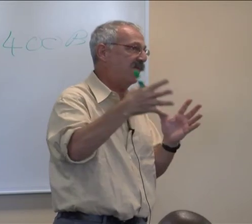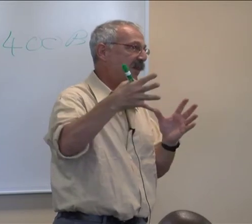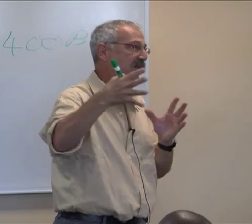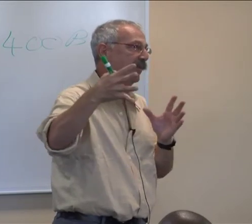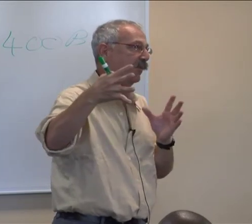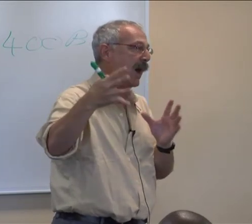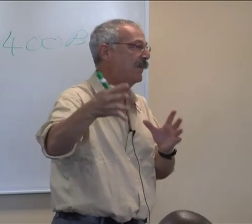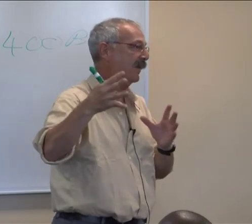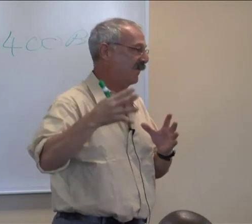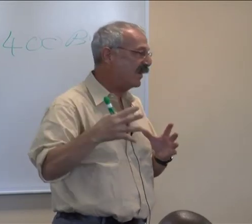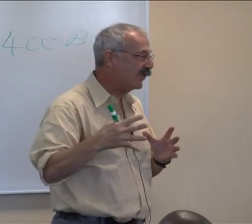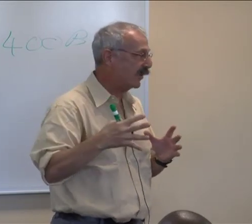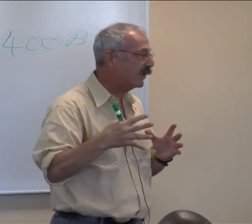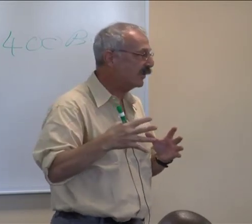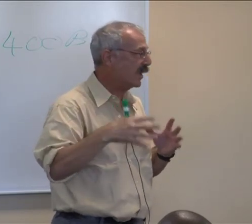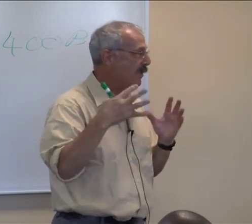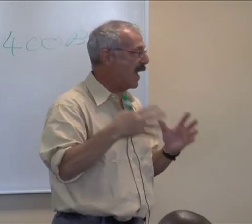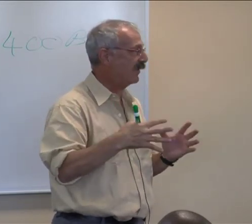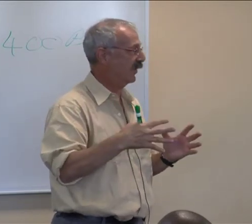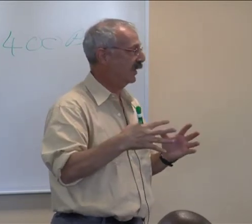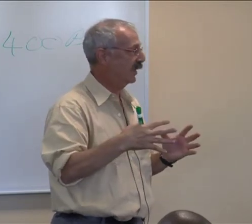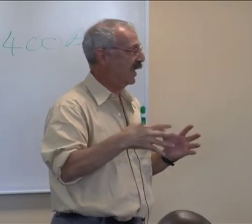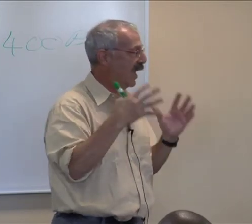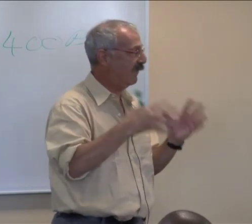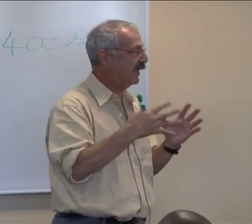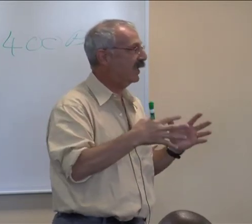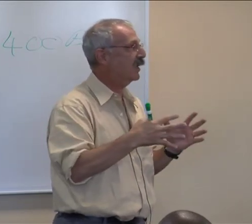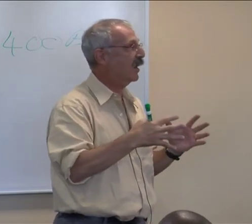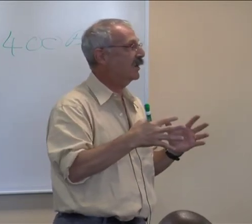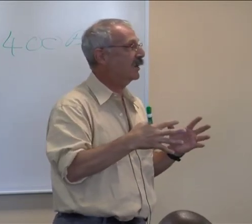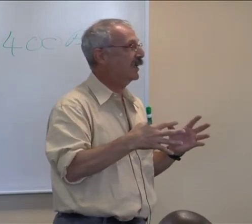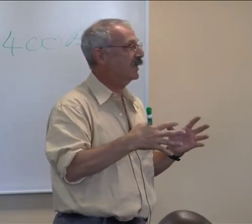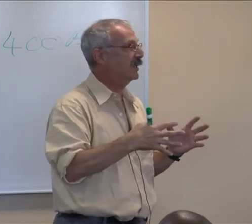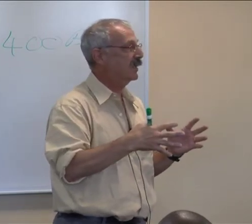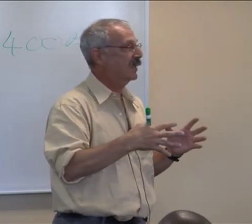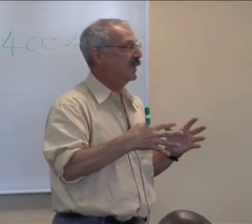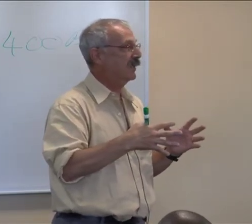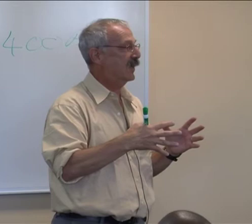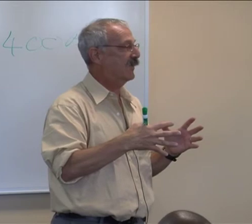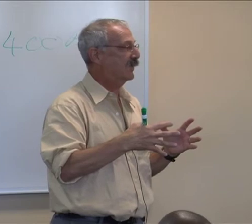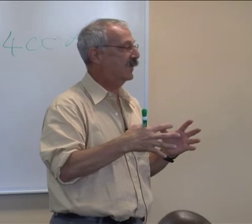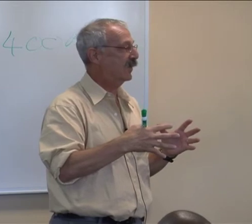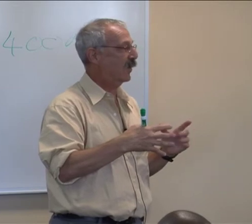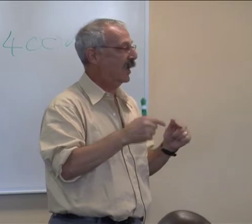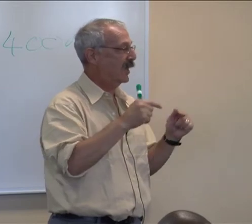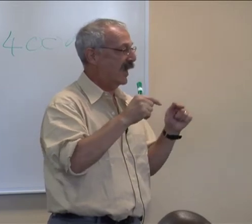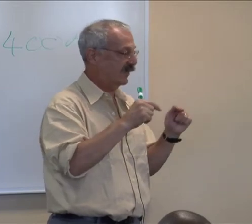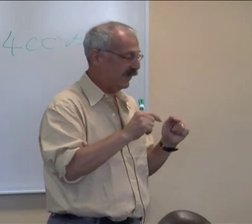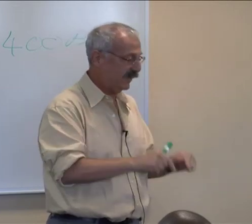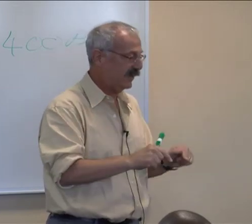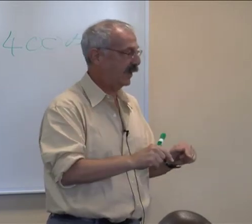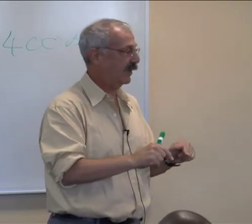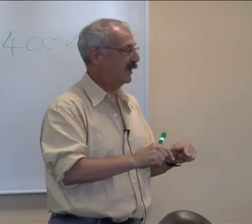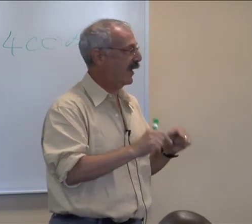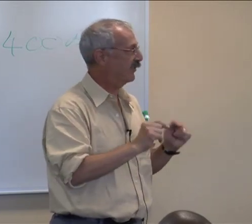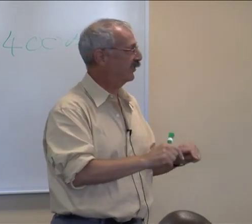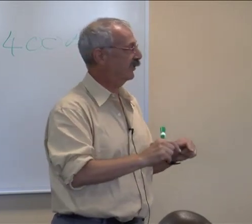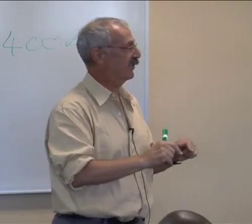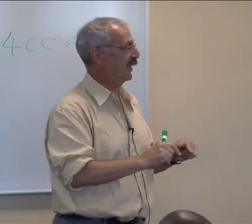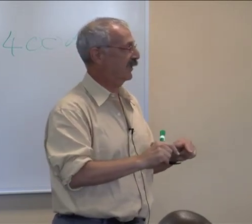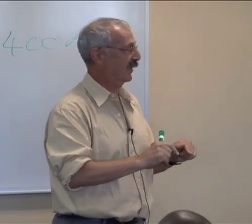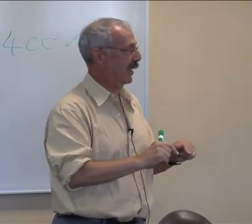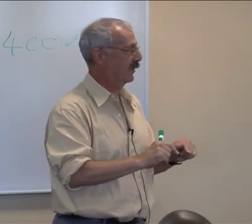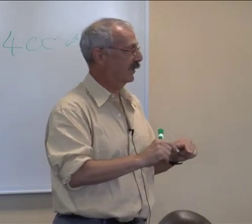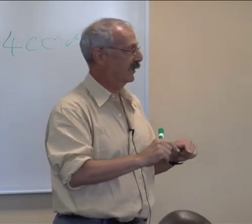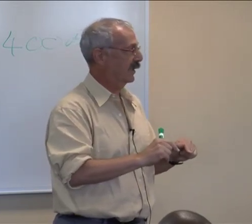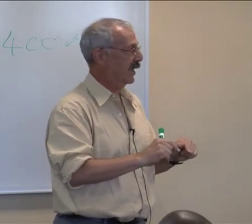city and philanthropic ventures match it. Every kindergartner in in San Francisco, as of this year, now has a